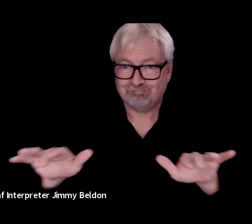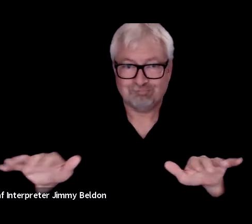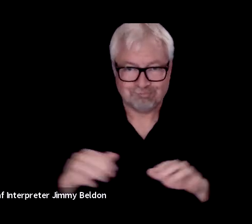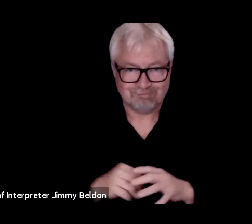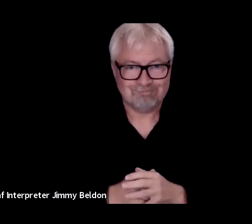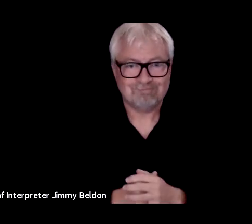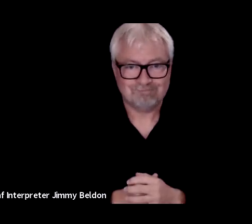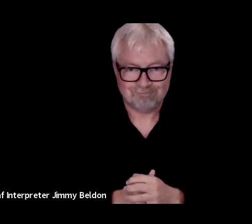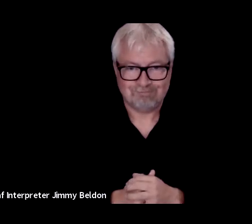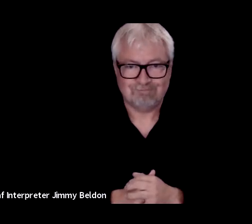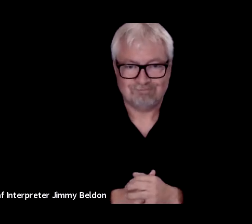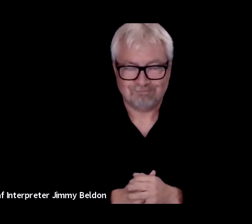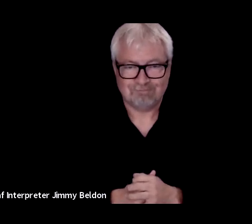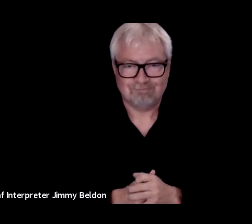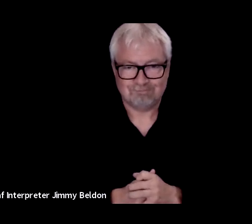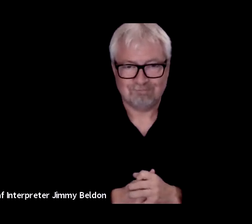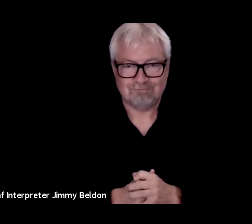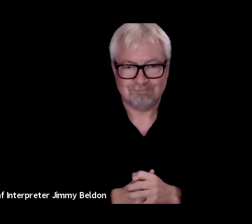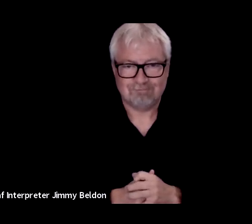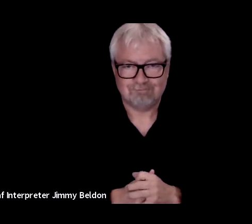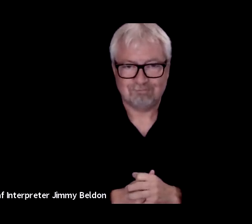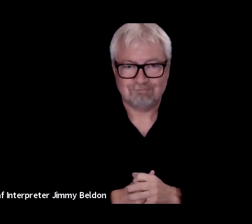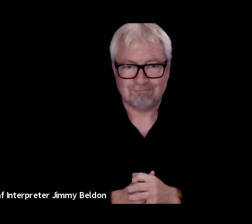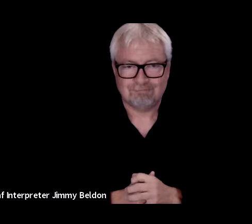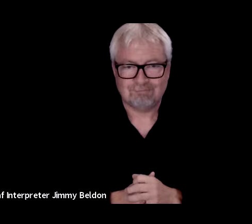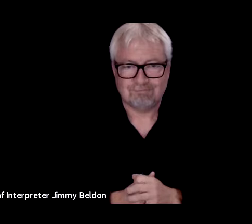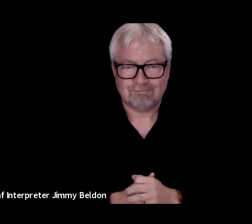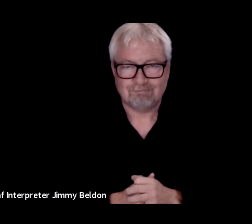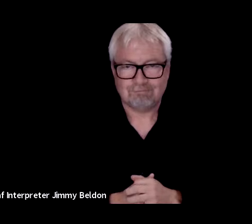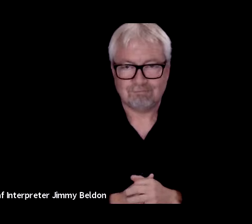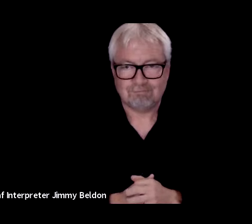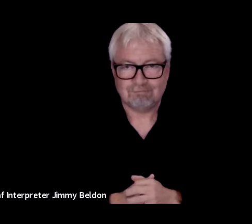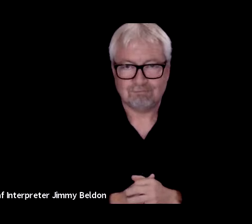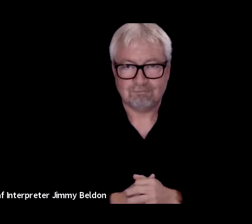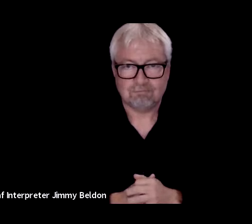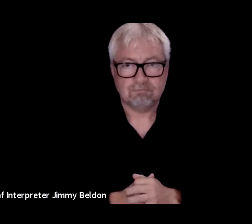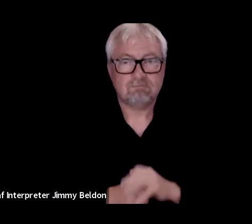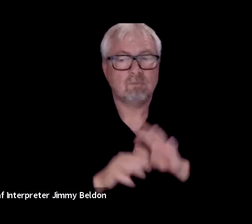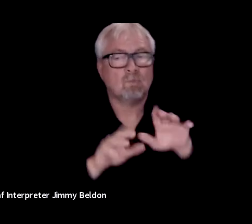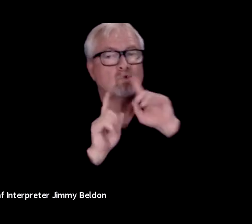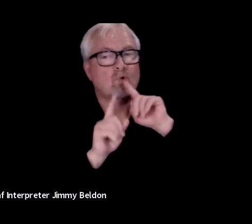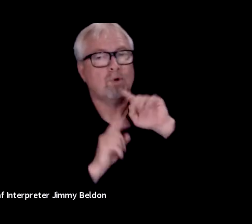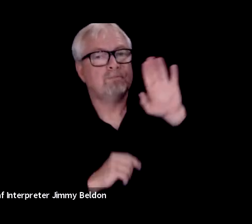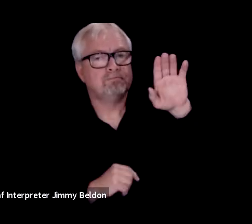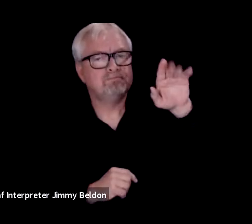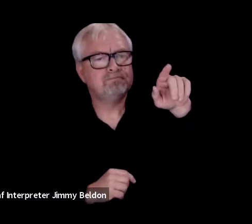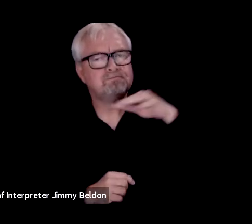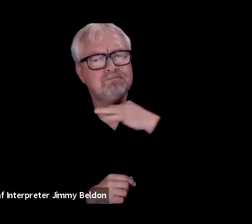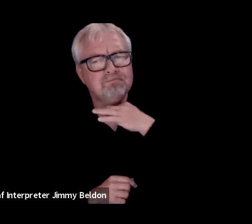commissioner, when you presumably get some indication from the CDC about